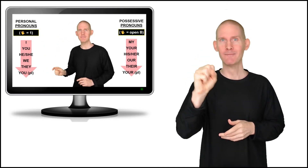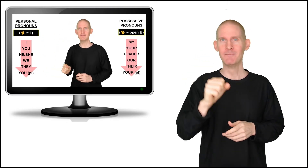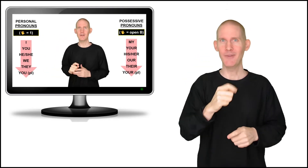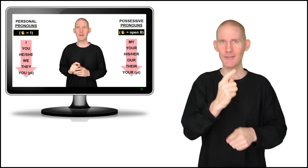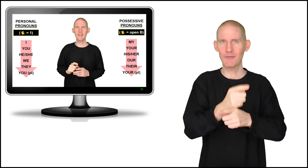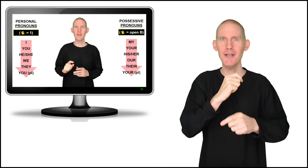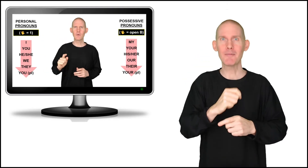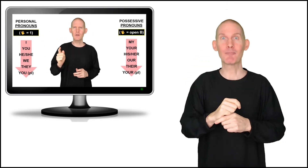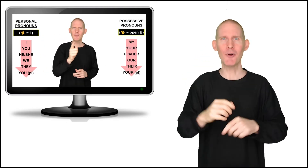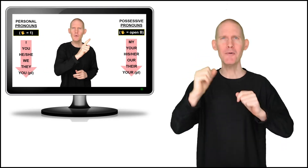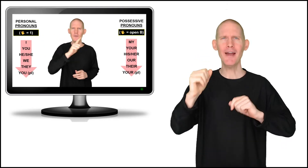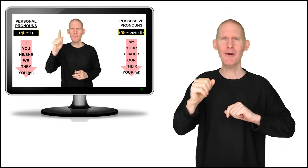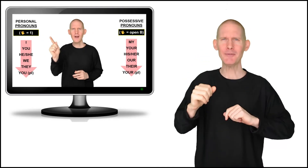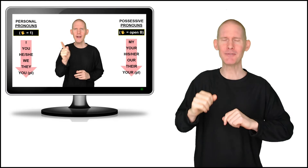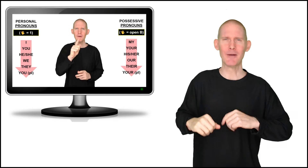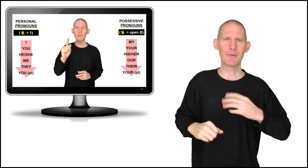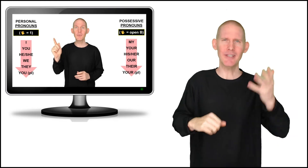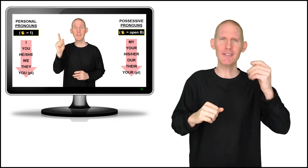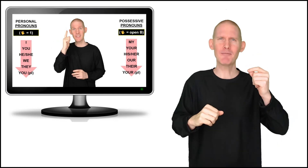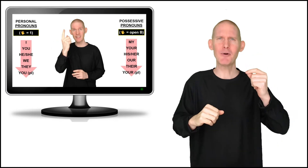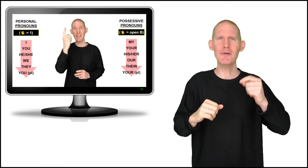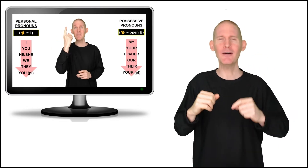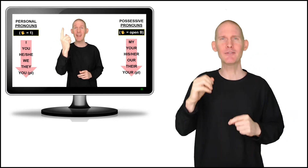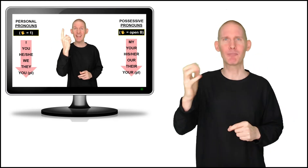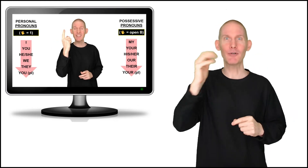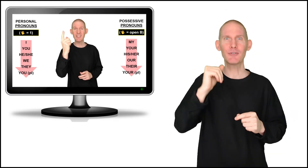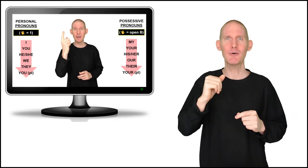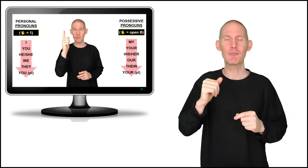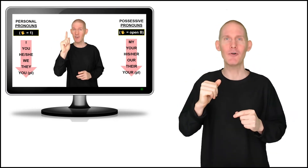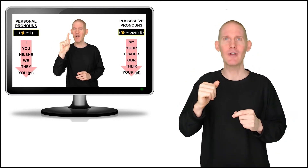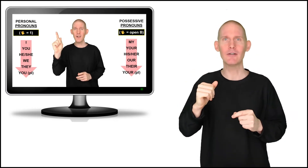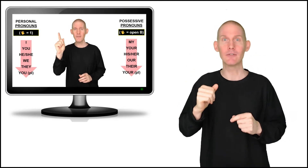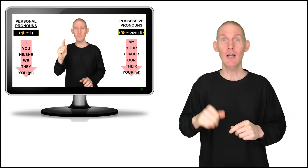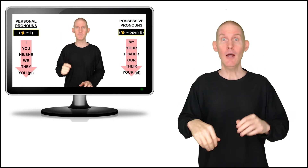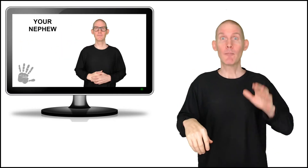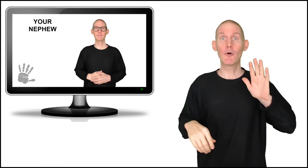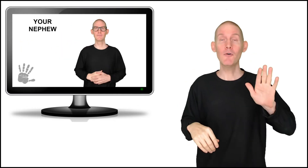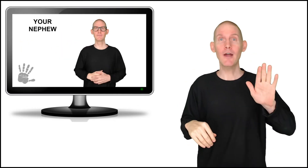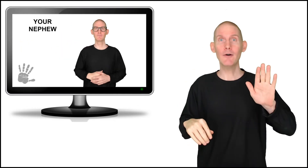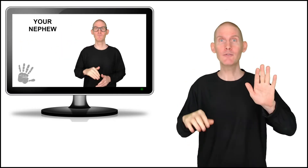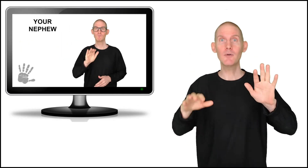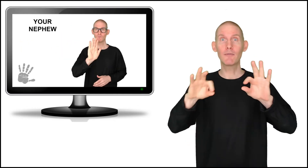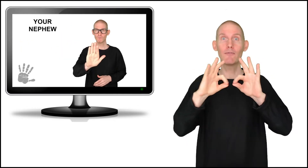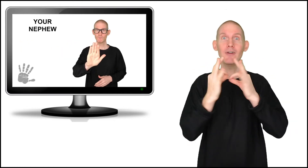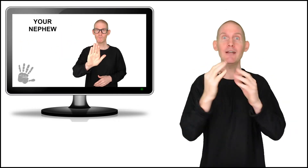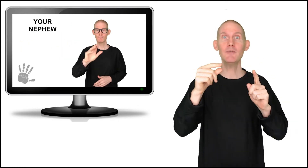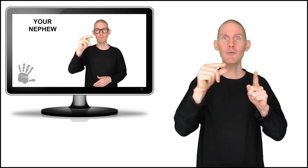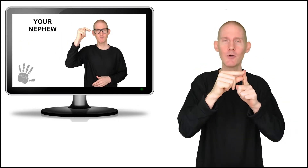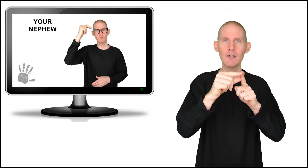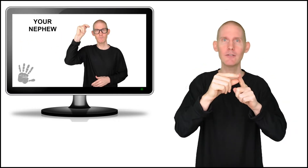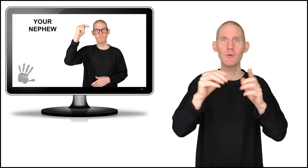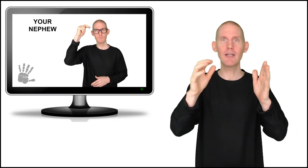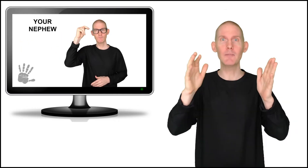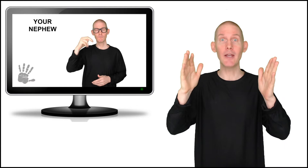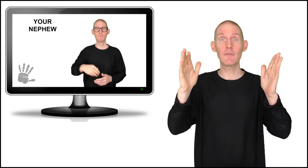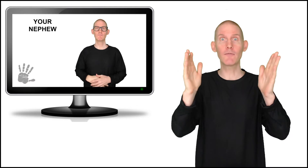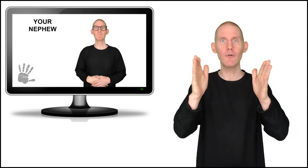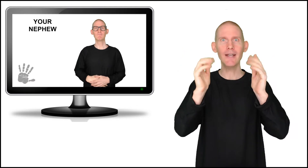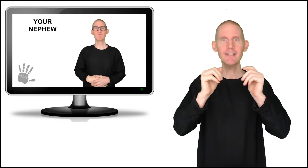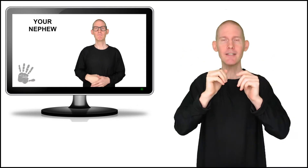That's right, pronouns, possessive pronouns, personal pronouns. Pronouns with family words, we can make phrases.